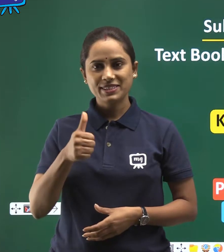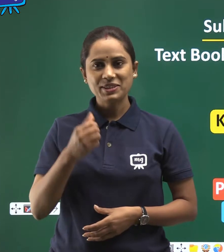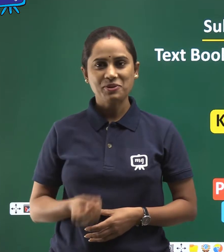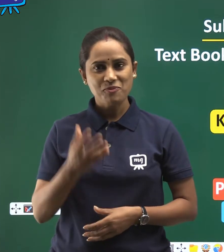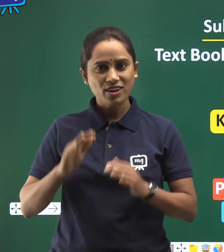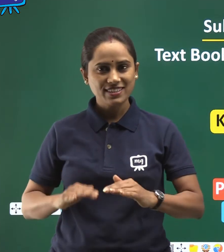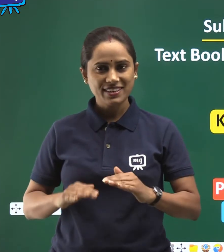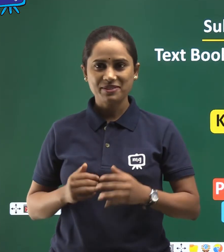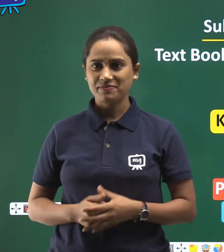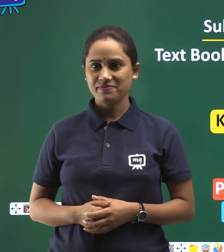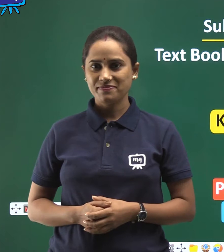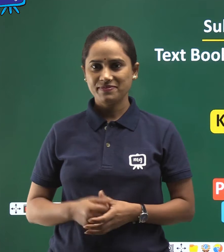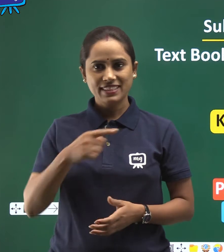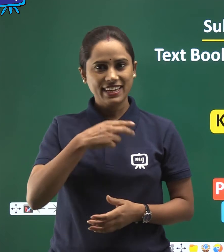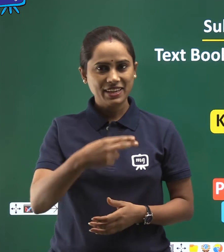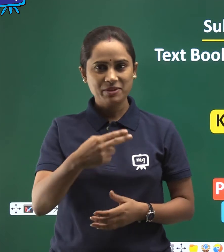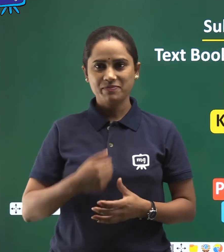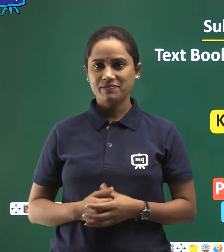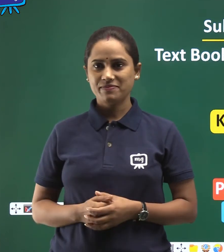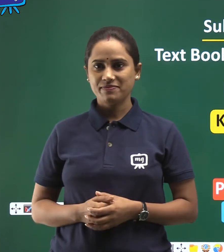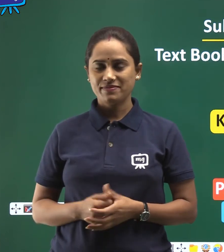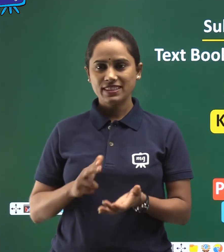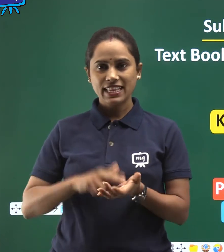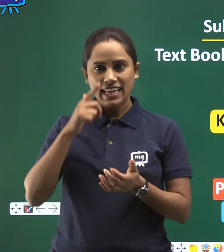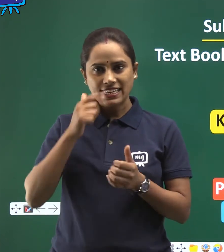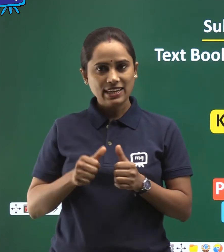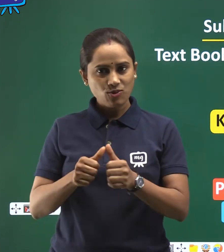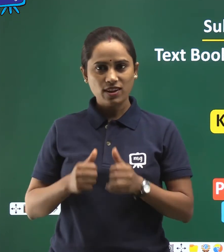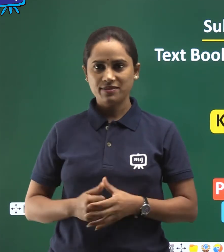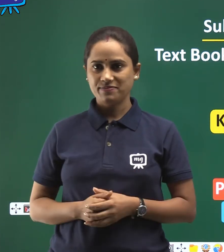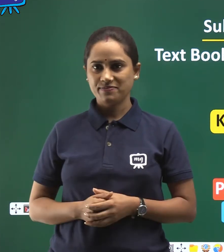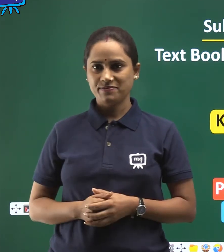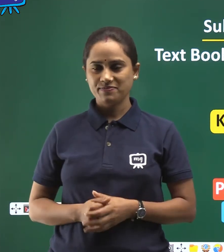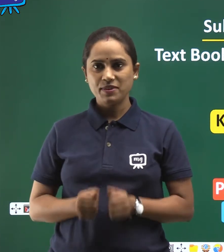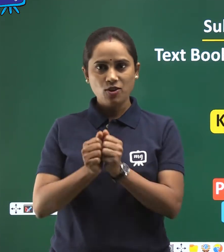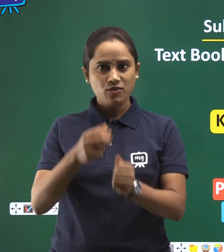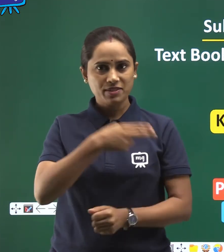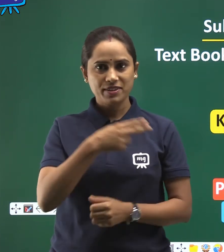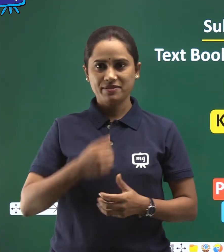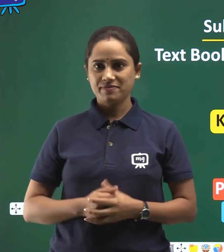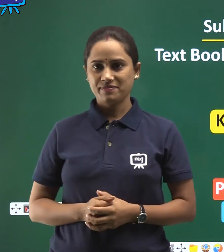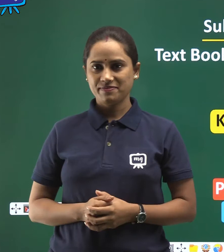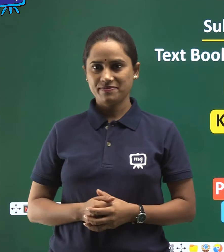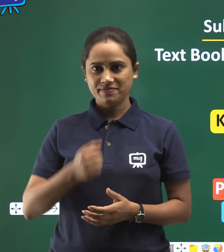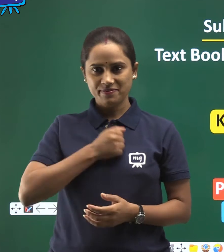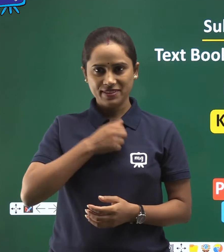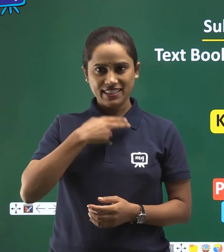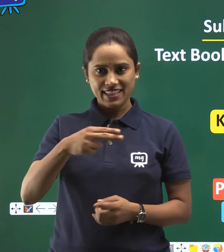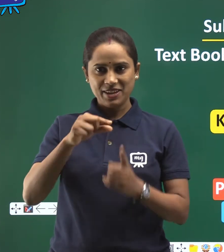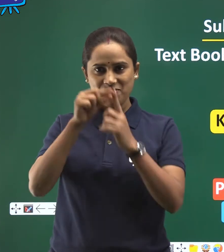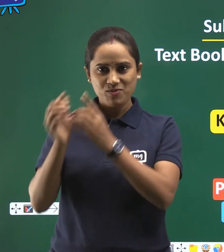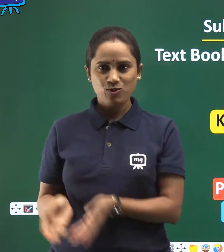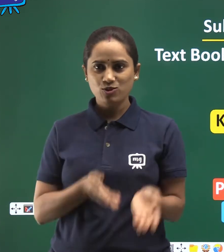Good morning children. I am Nishi Arora. With me Pooja